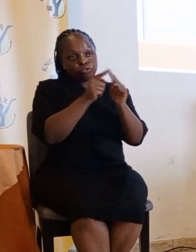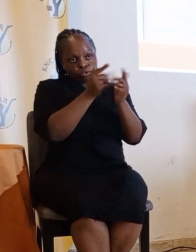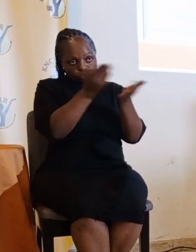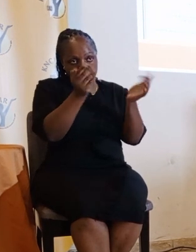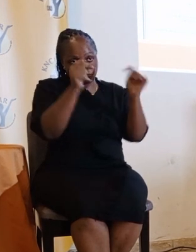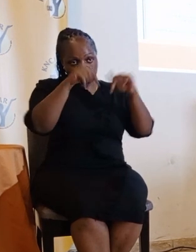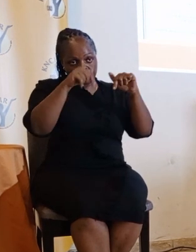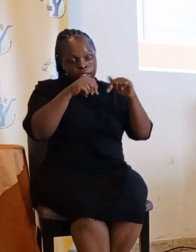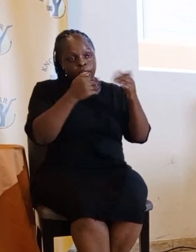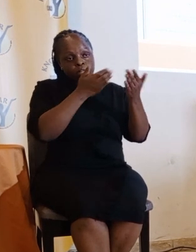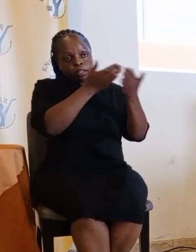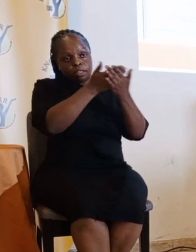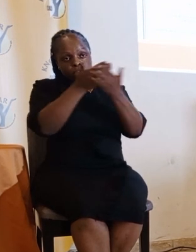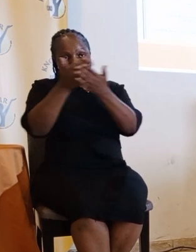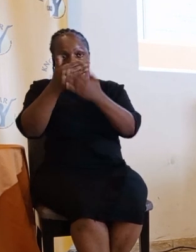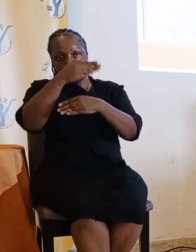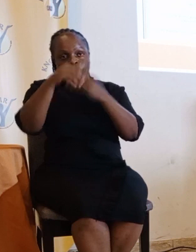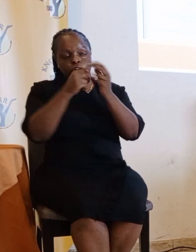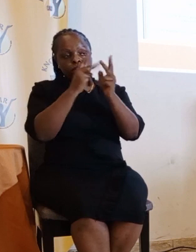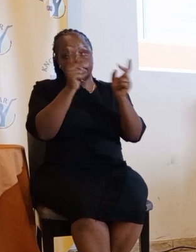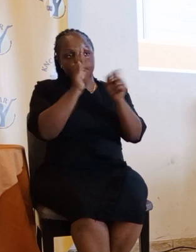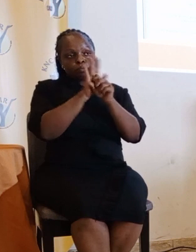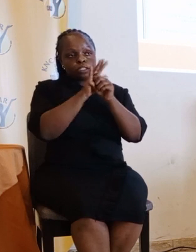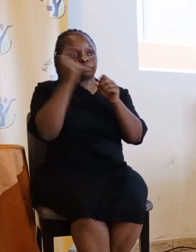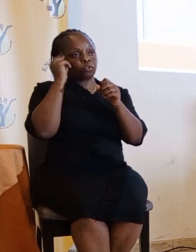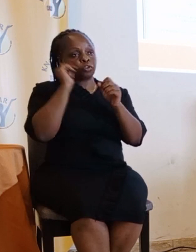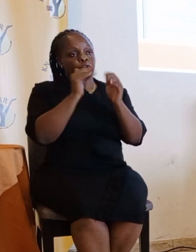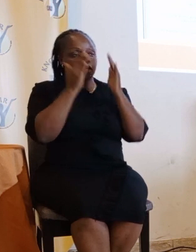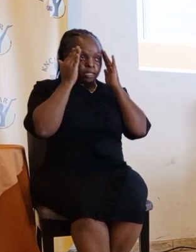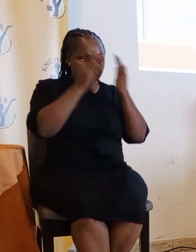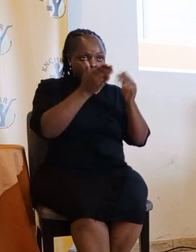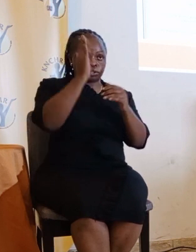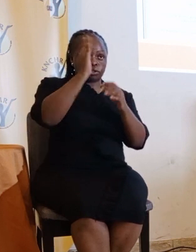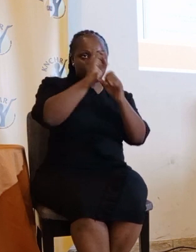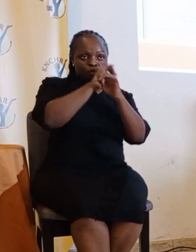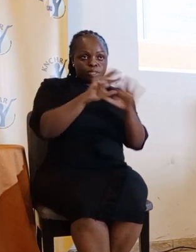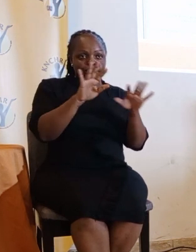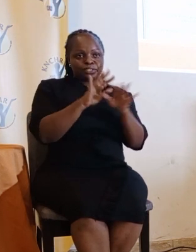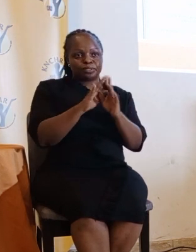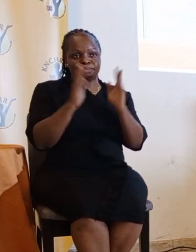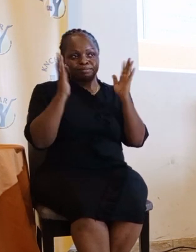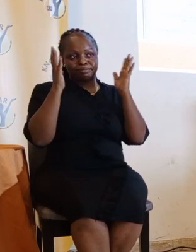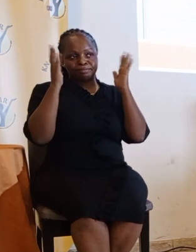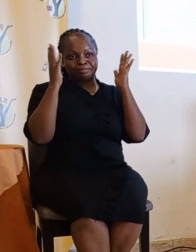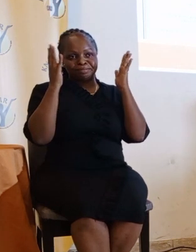thank you all very, very much for your attention. God bless you.